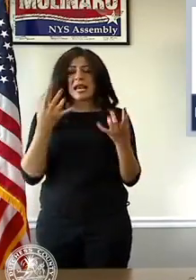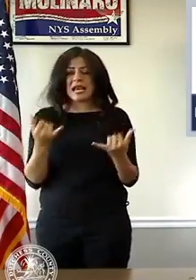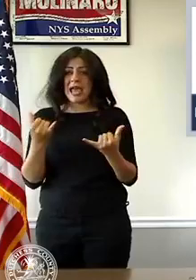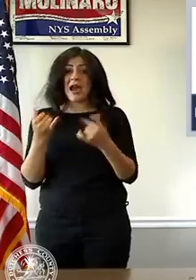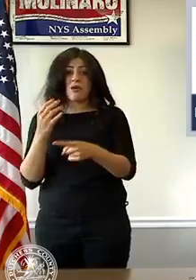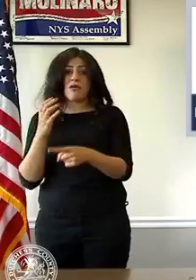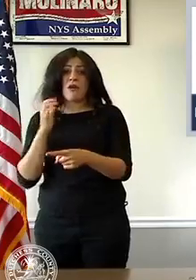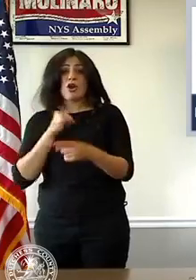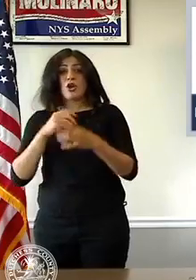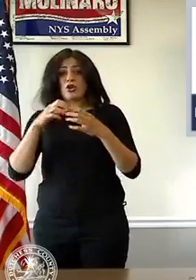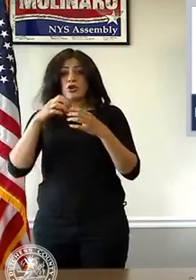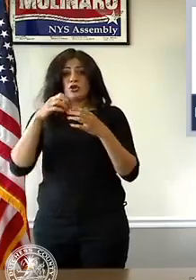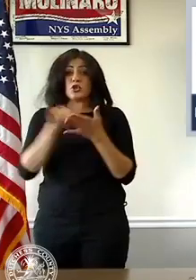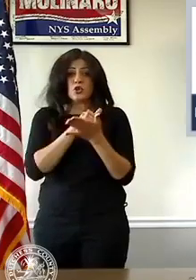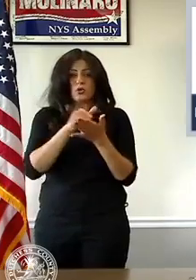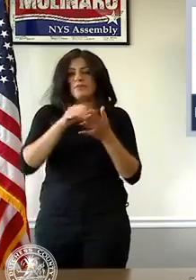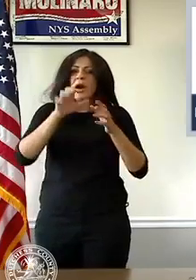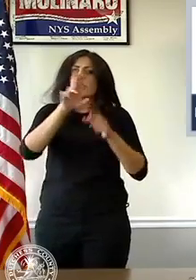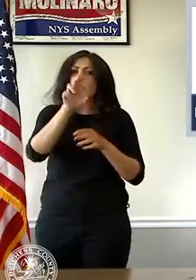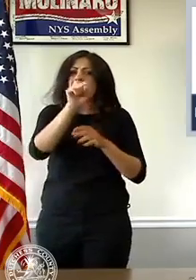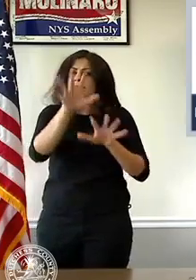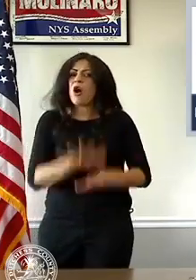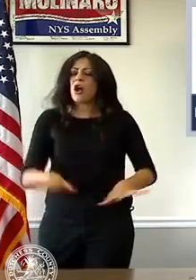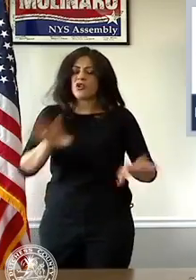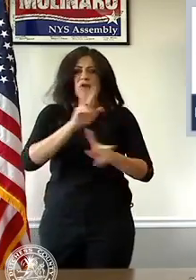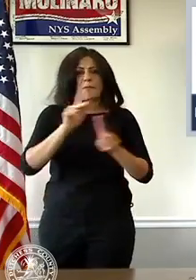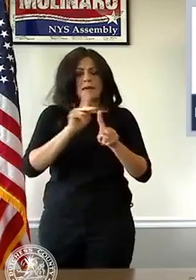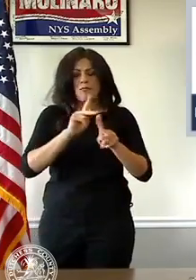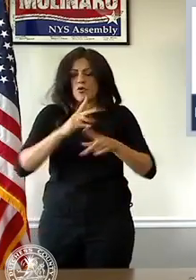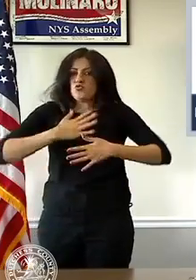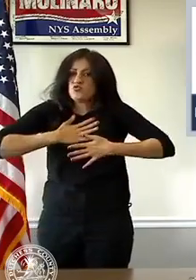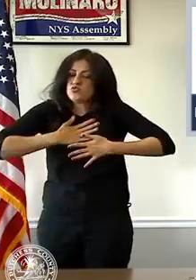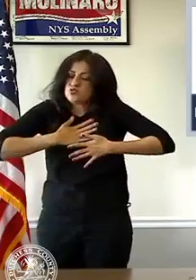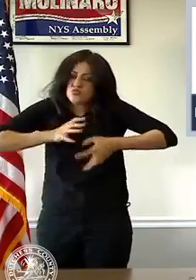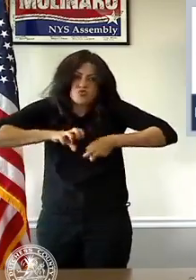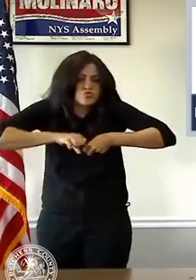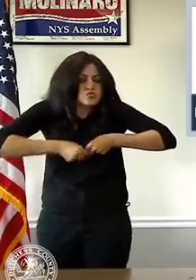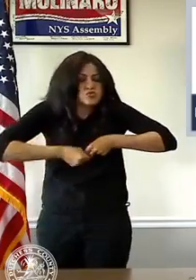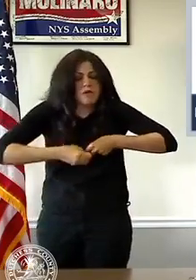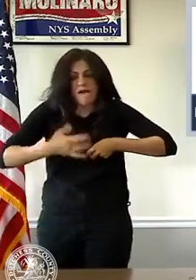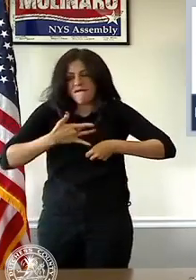of America ripped open. And no matter what you believe